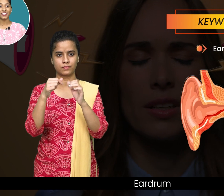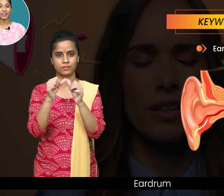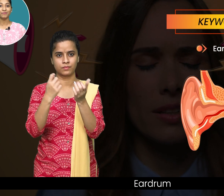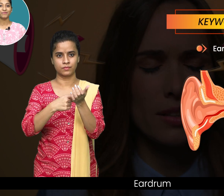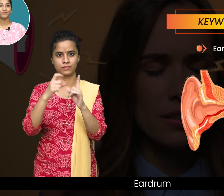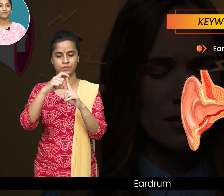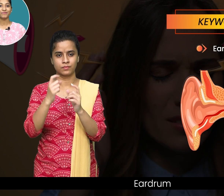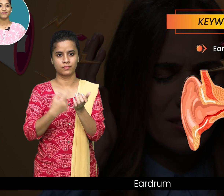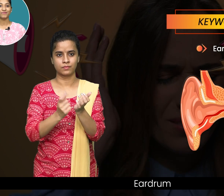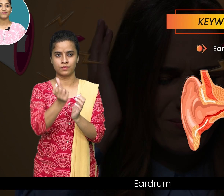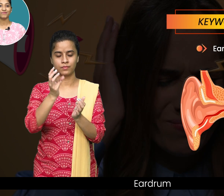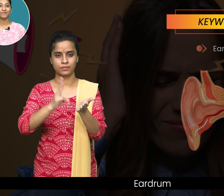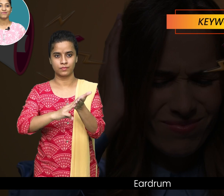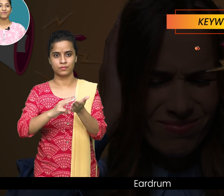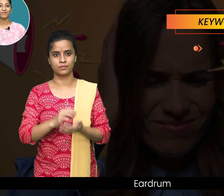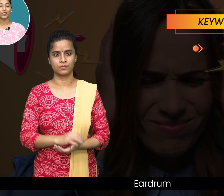eardrum,